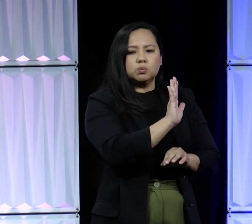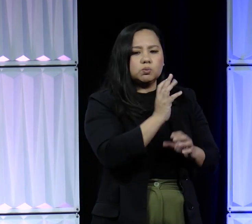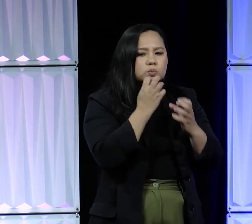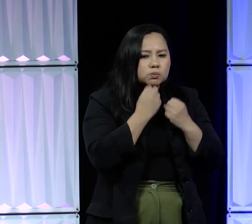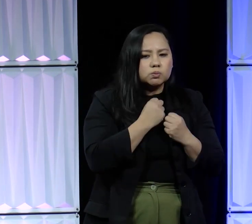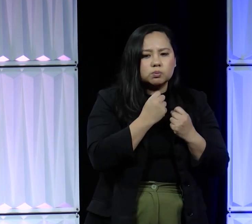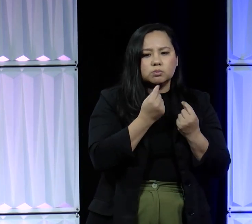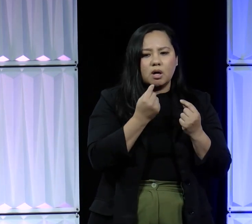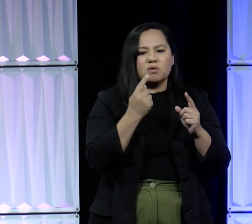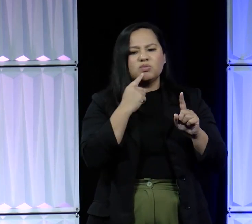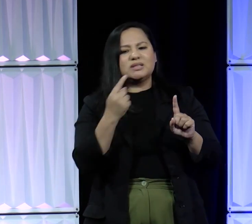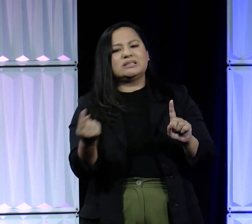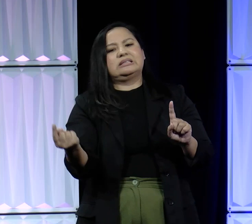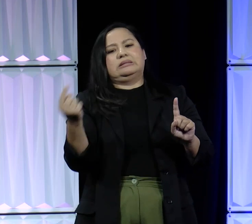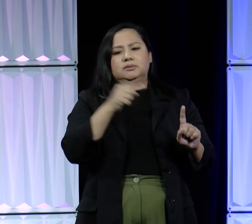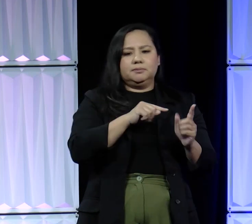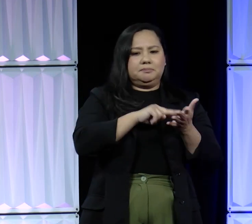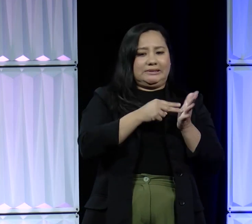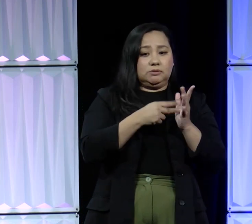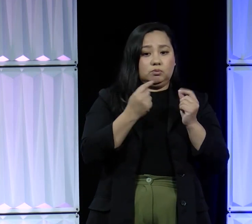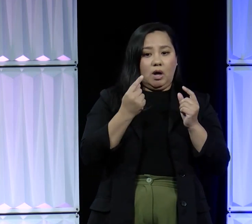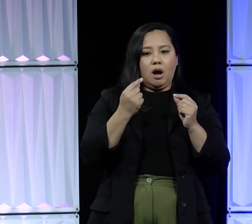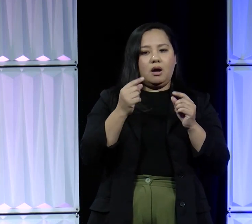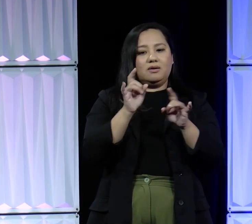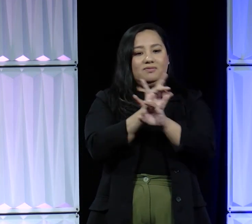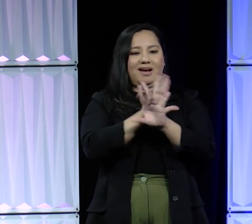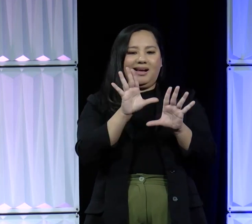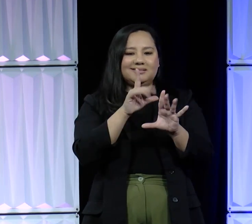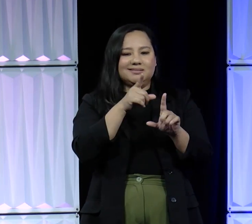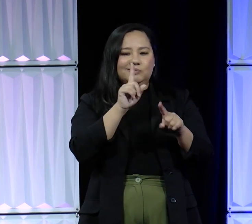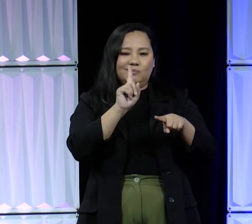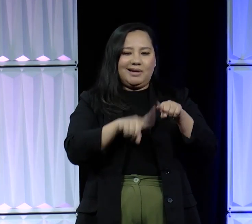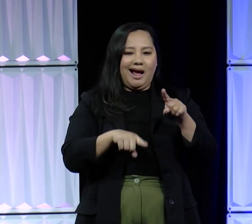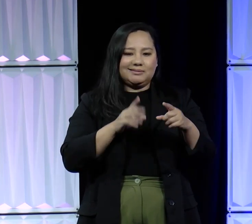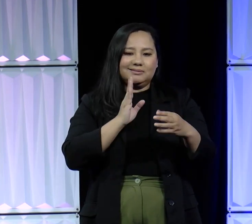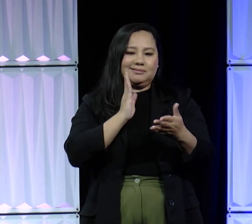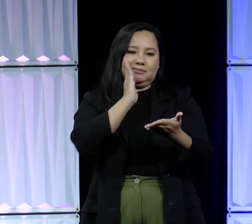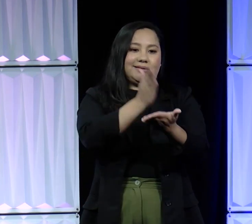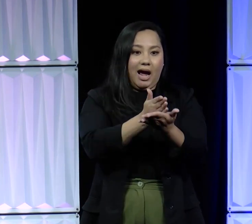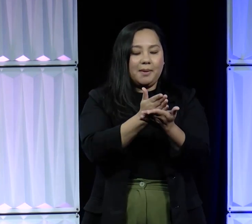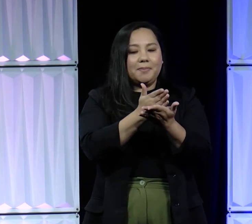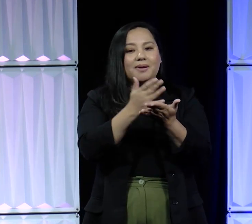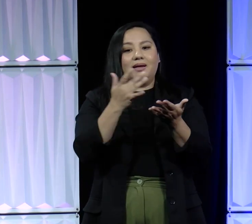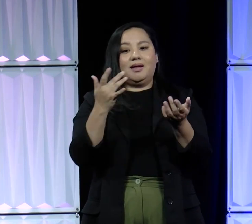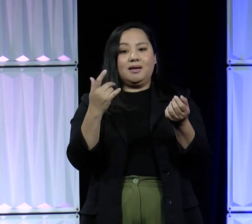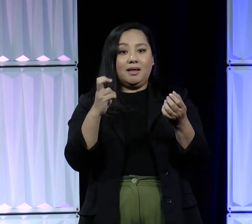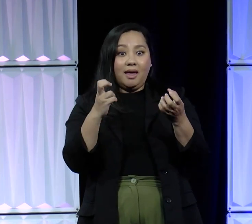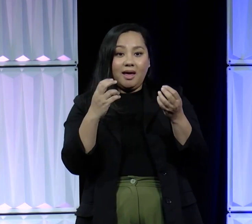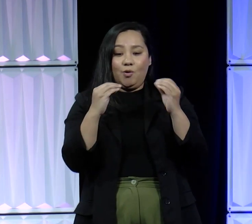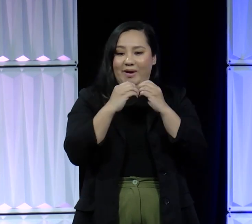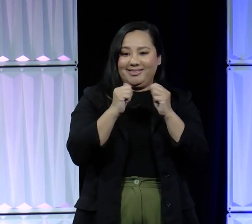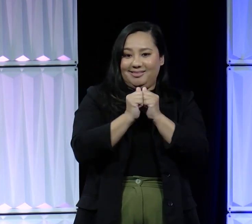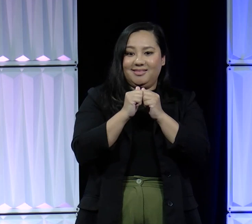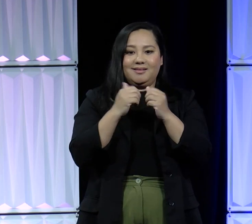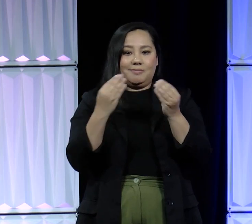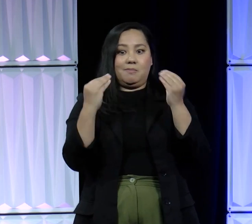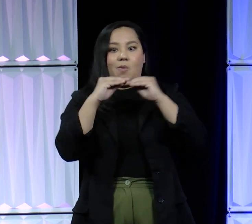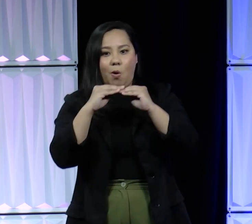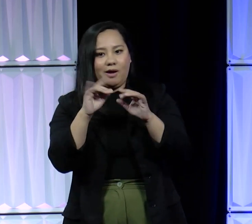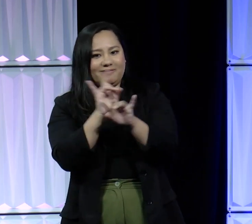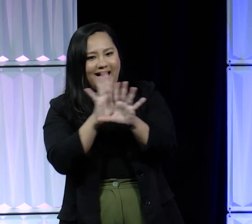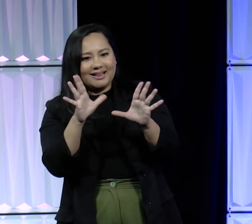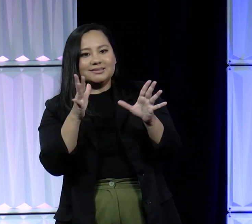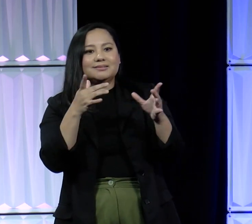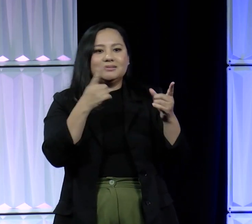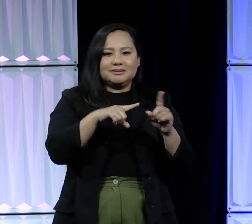violence. Transformative justice seeks to prevent, intervene in and transform harm and violence through